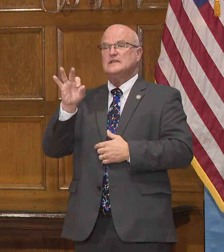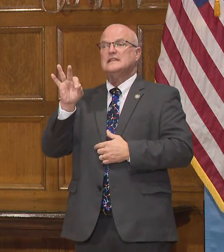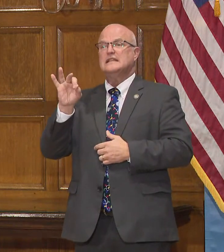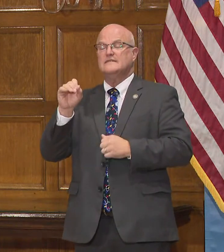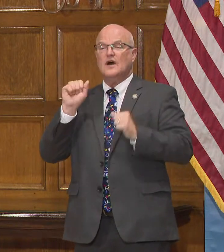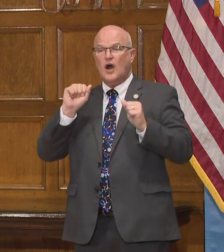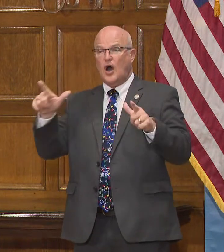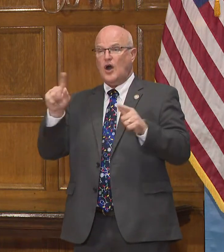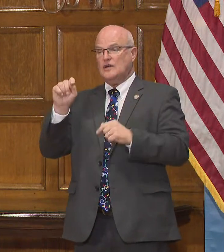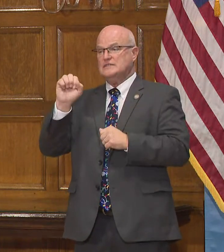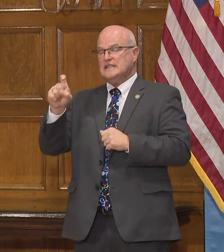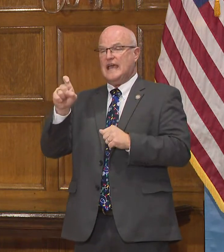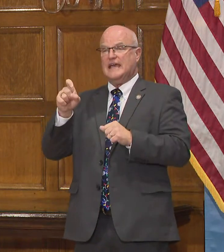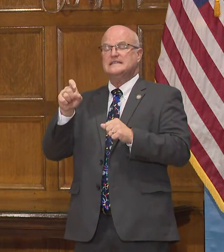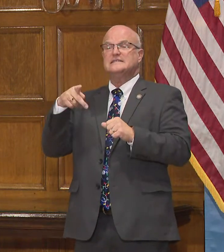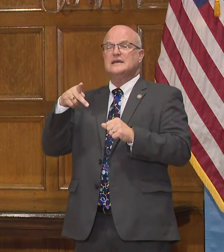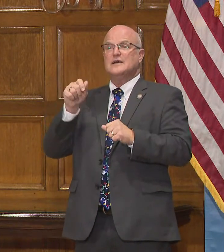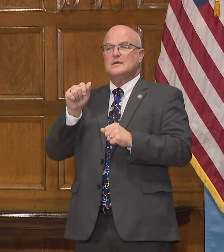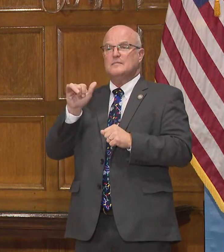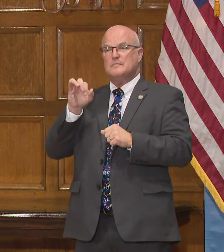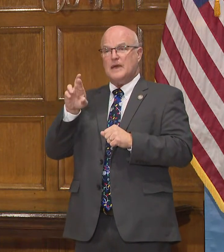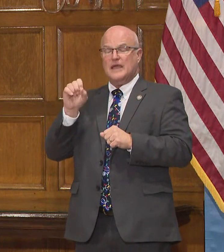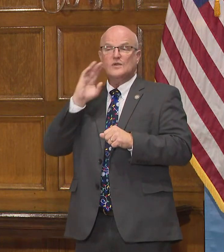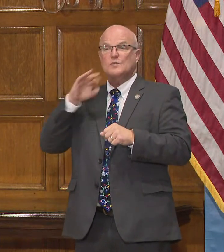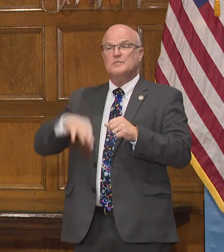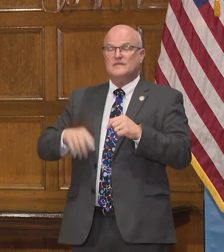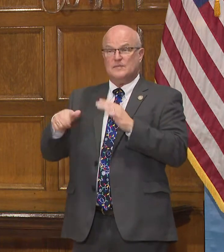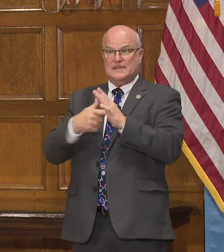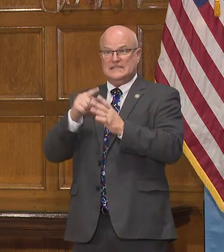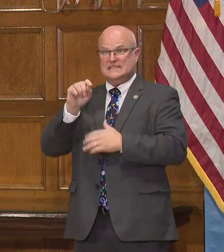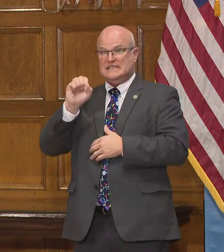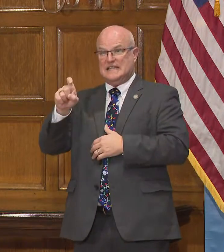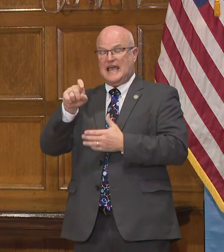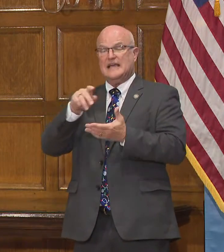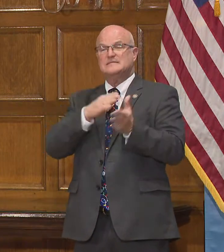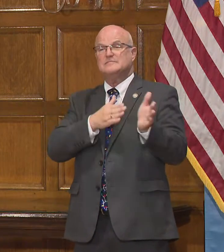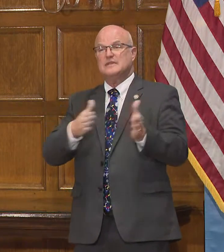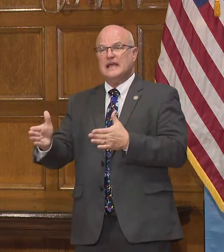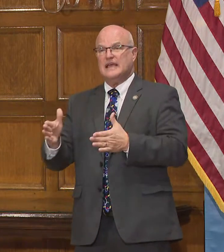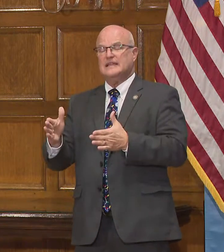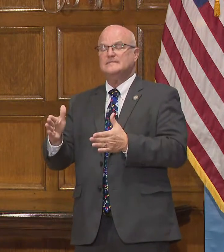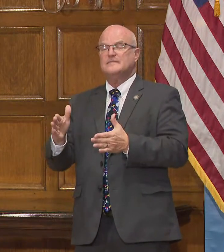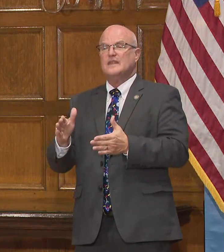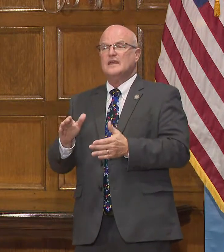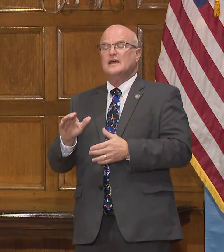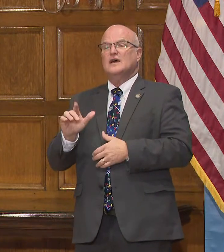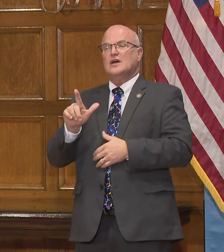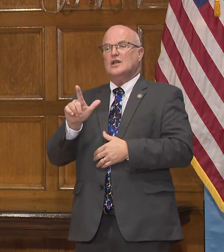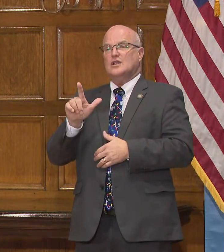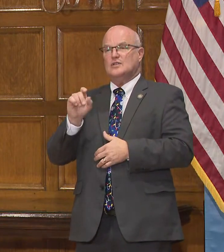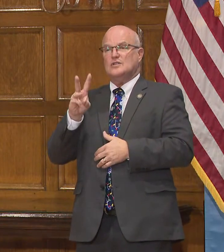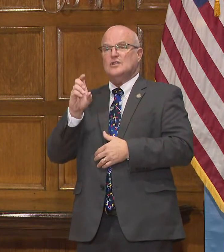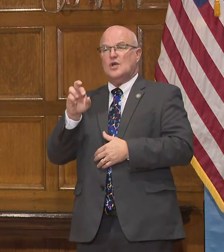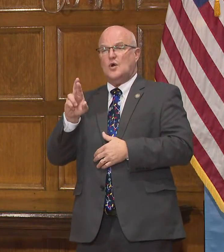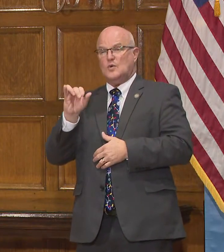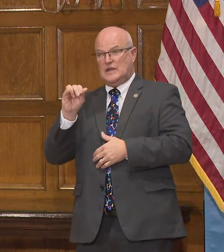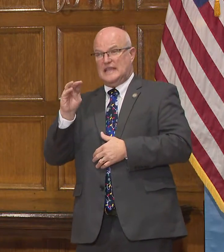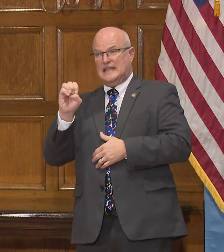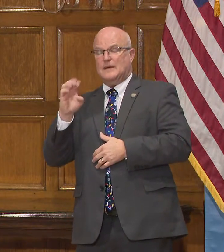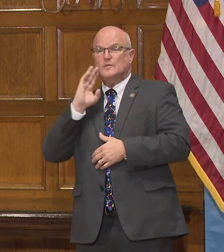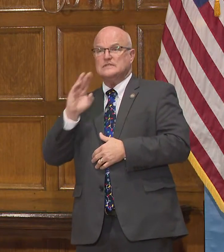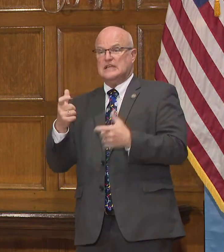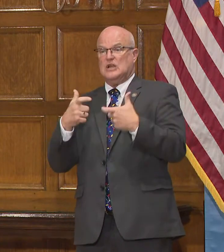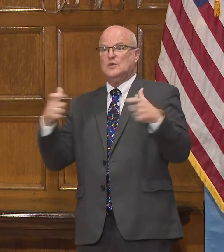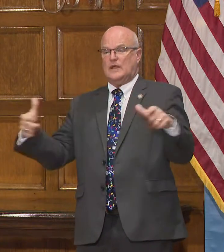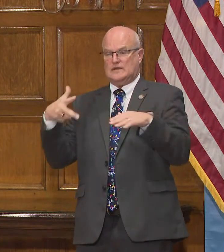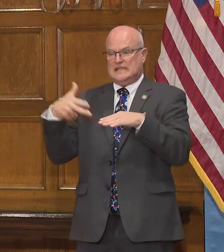will benefit from this tax reduction plan. Lower income individuals will see a greater percentage reduction